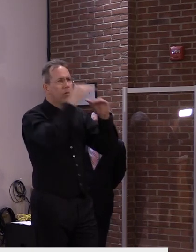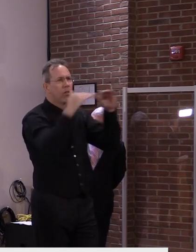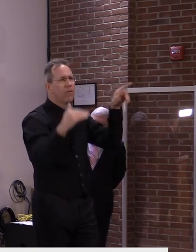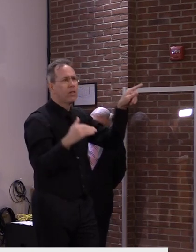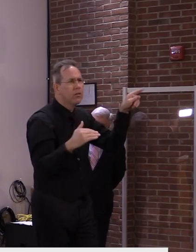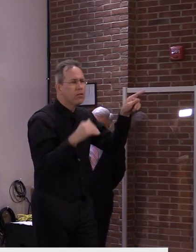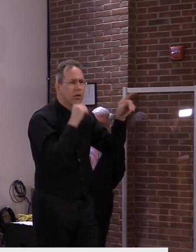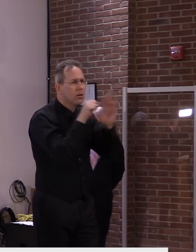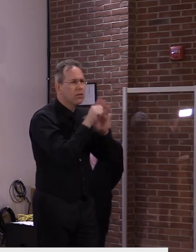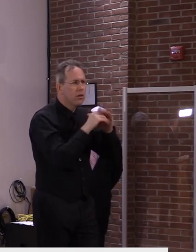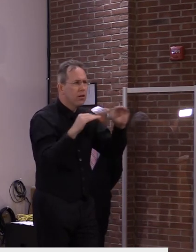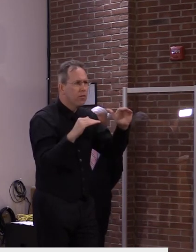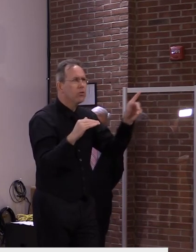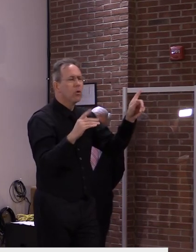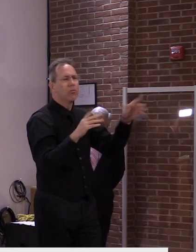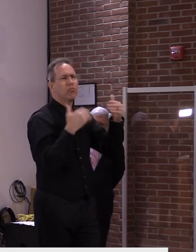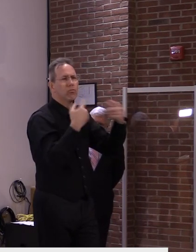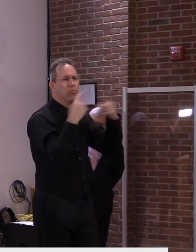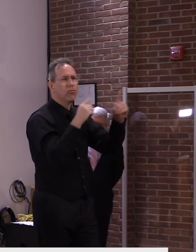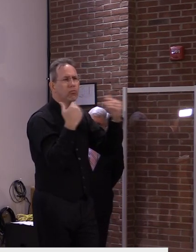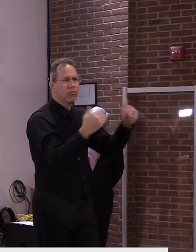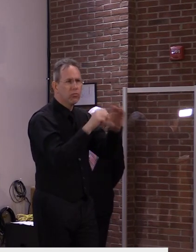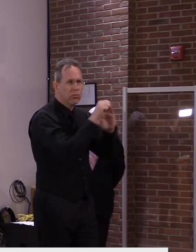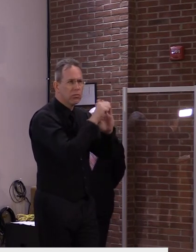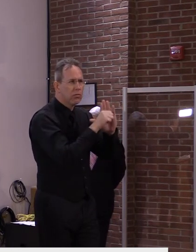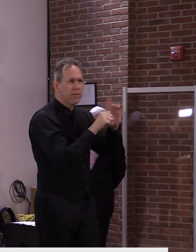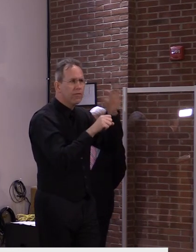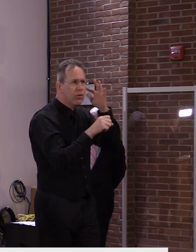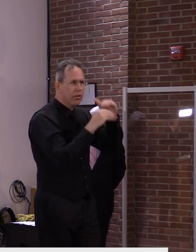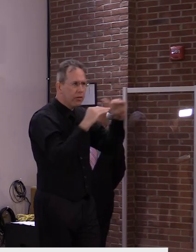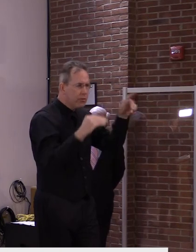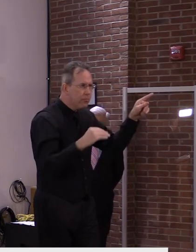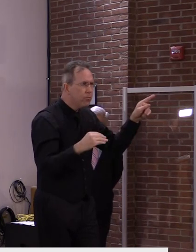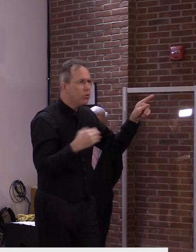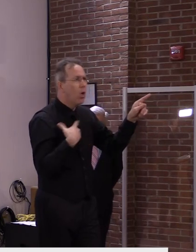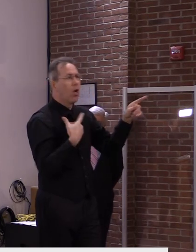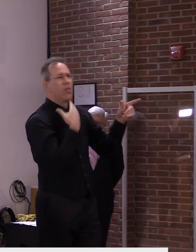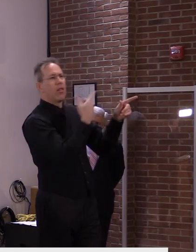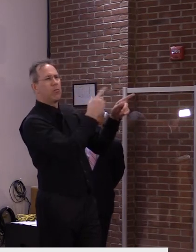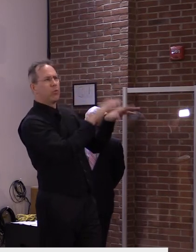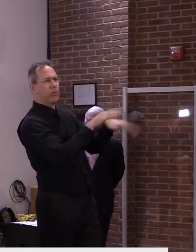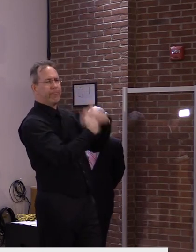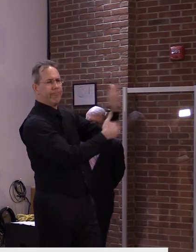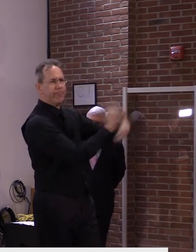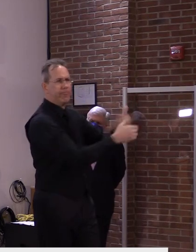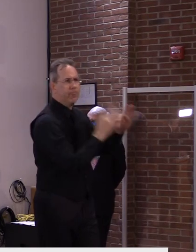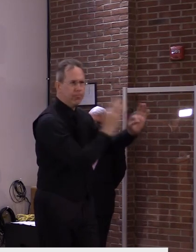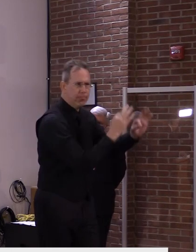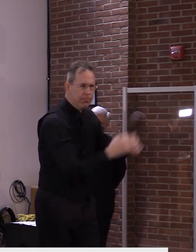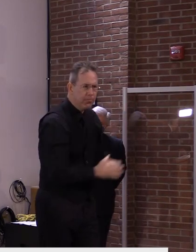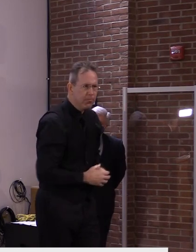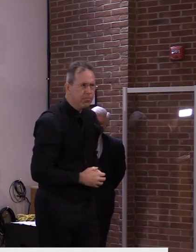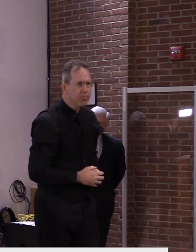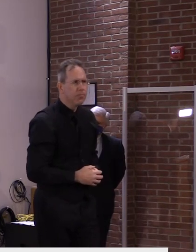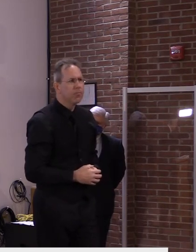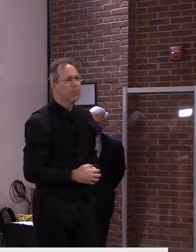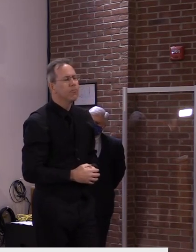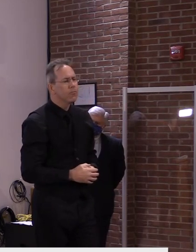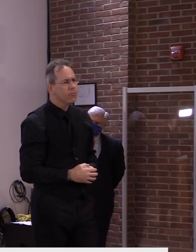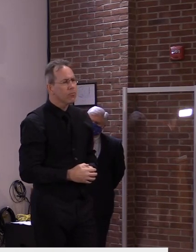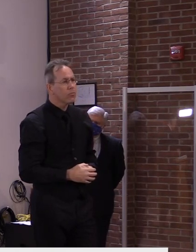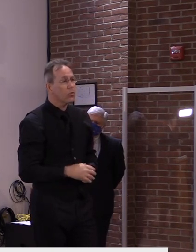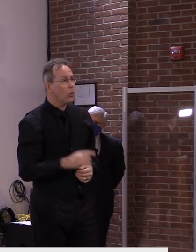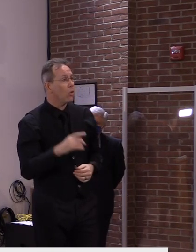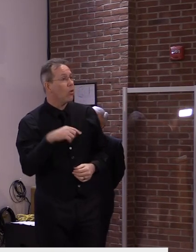you mentioned that, but she deserves a lot of credit. So I'm not sure, we have not heard at this point from the